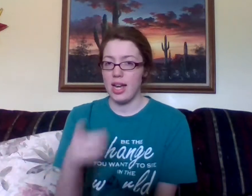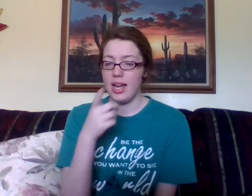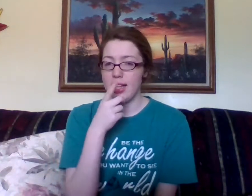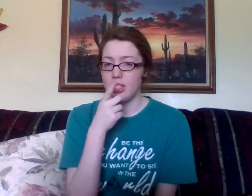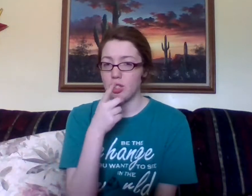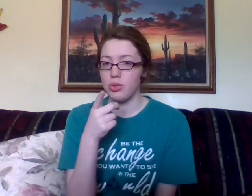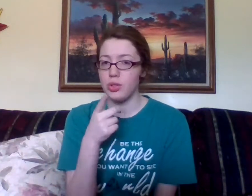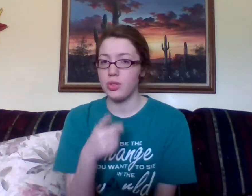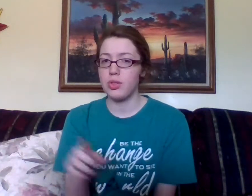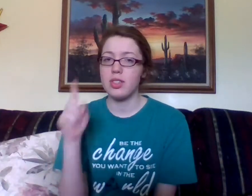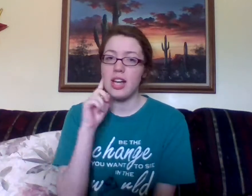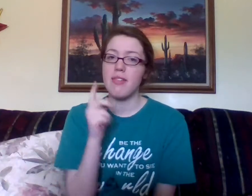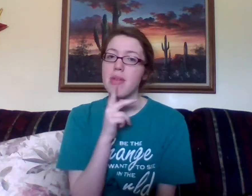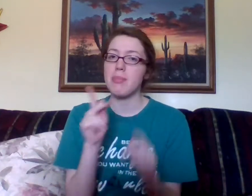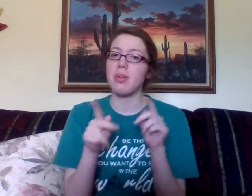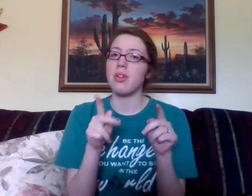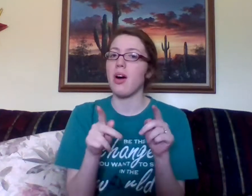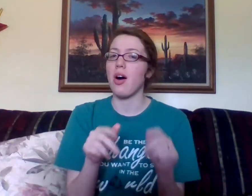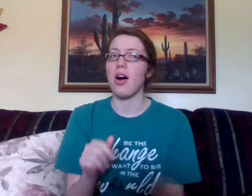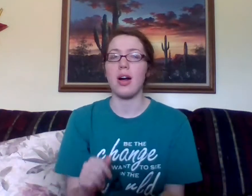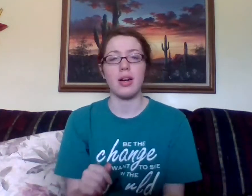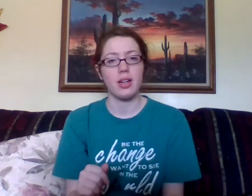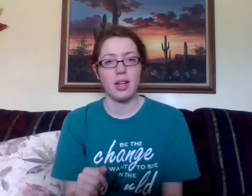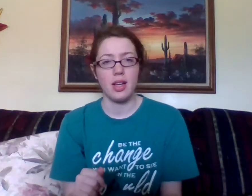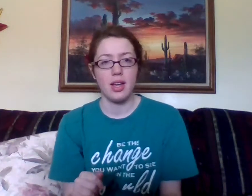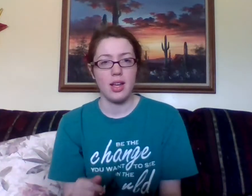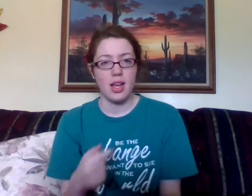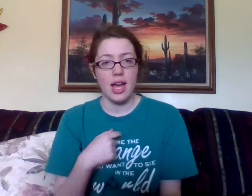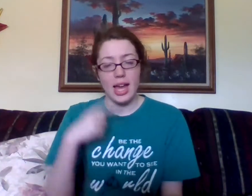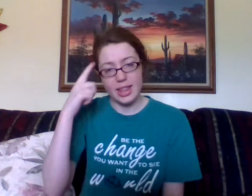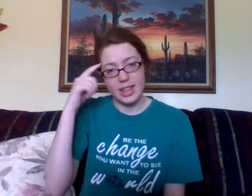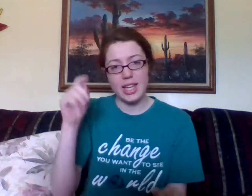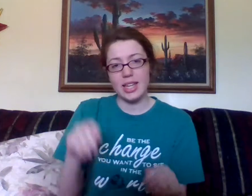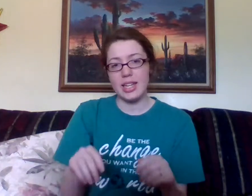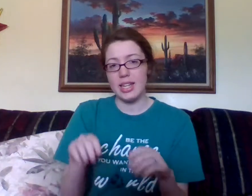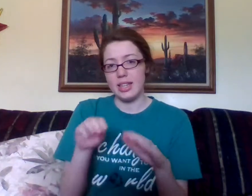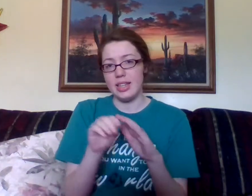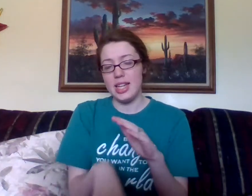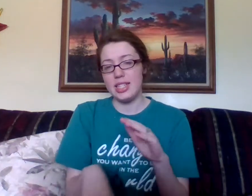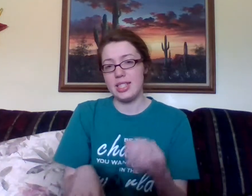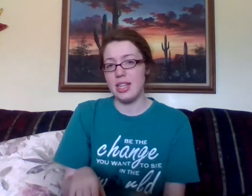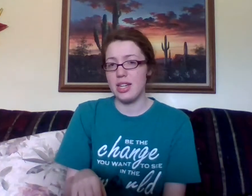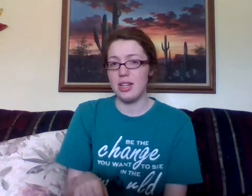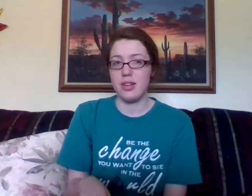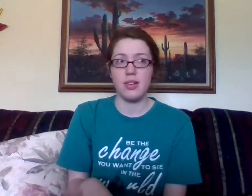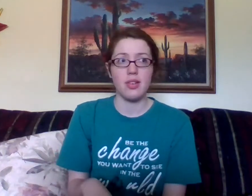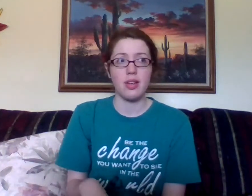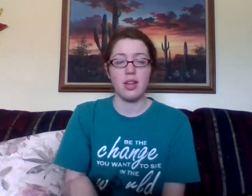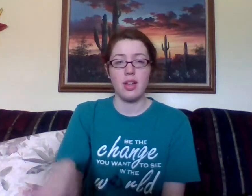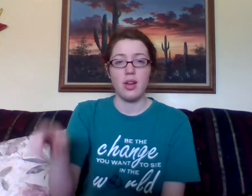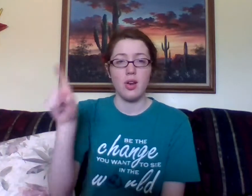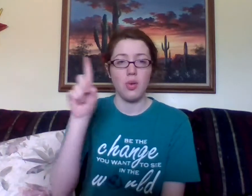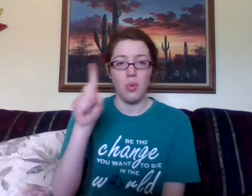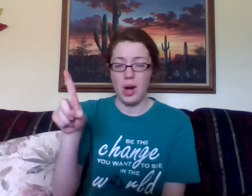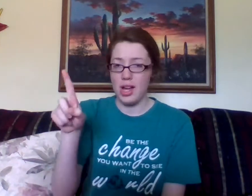And that's true. Deaf people are, I think, less than one